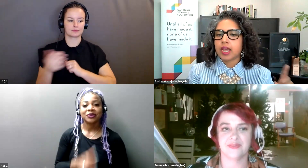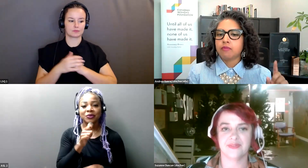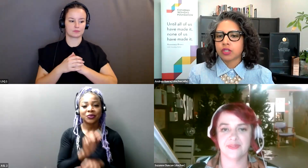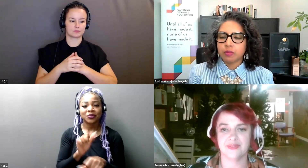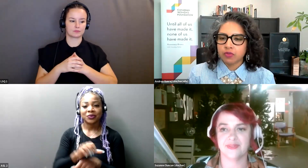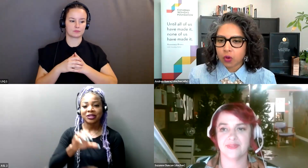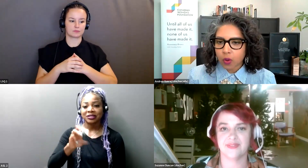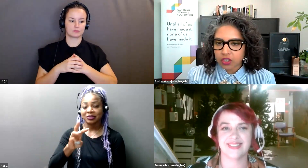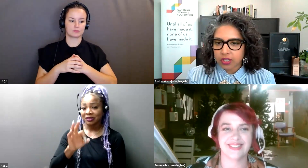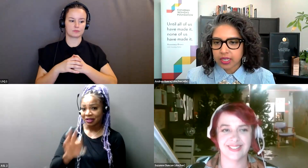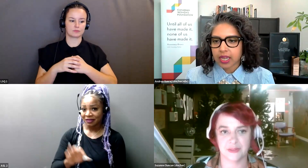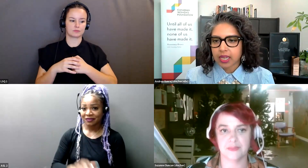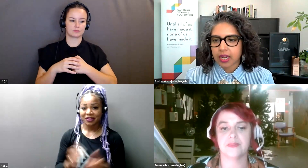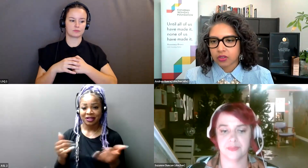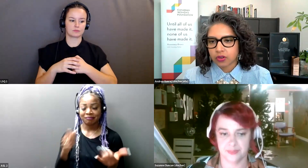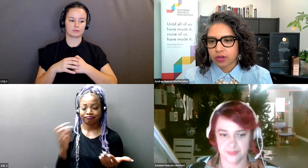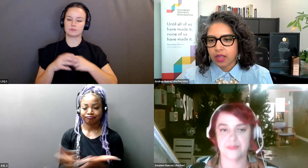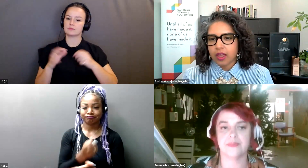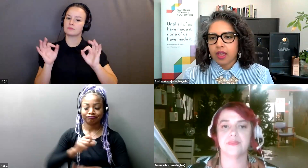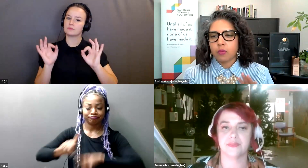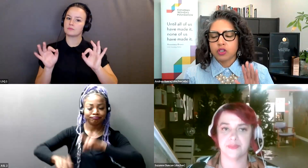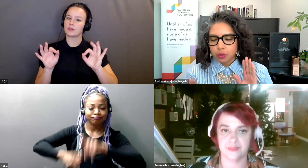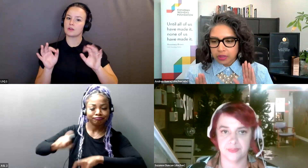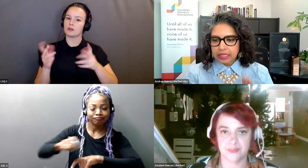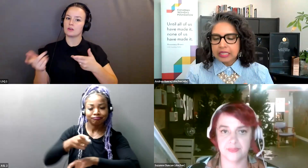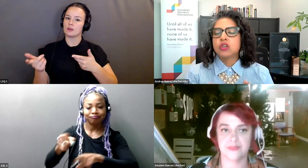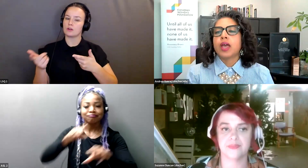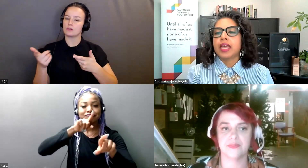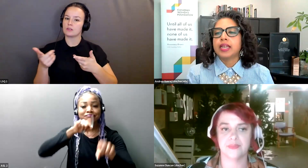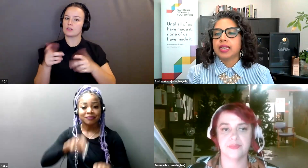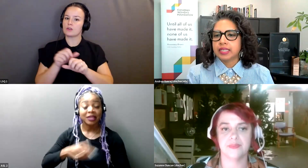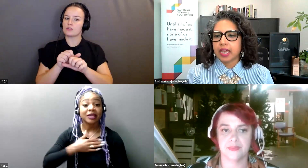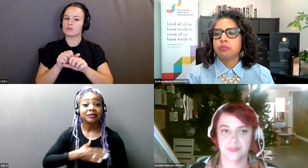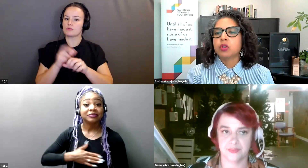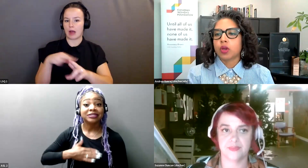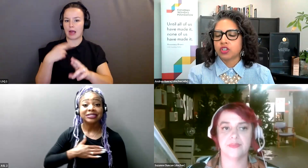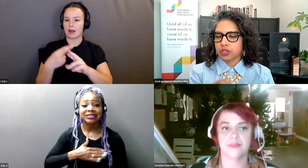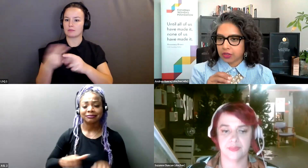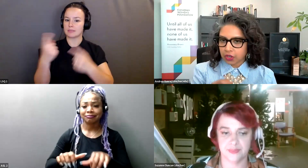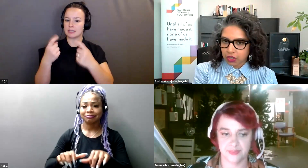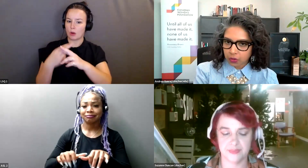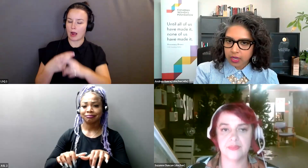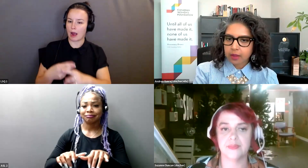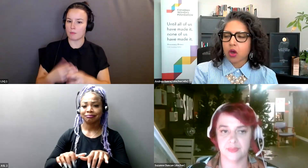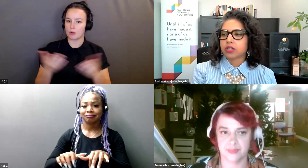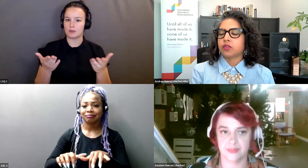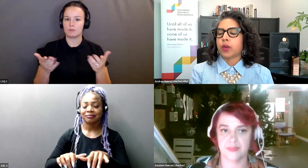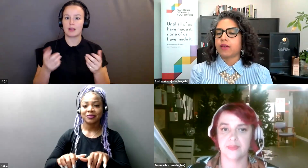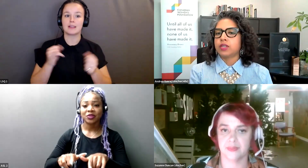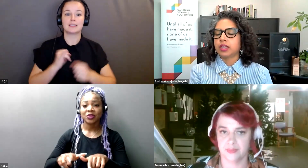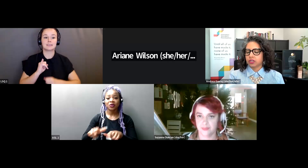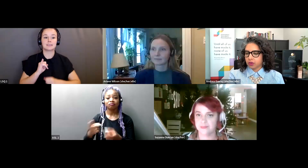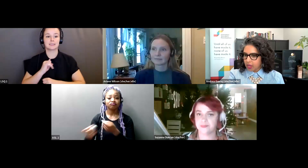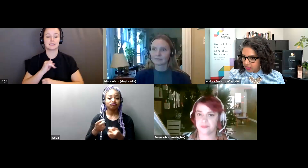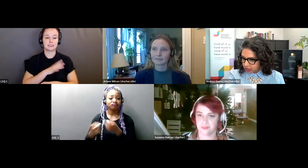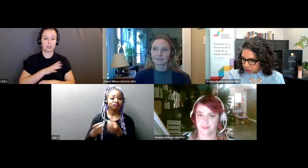it's time for some of your questions to get answered. I want you to please go ahead and type your questions in the Q&A box if you